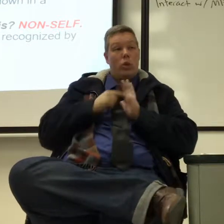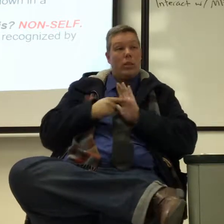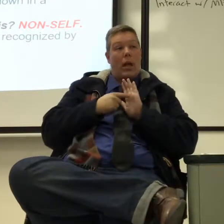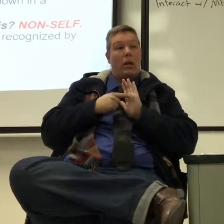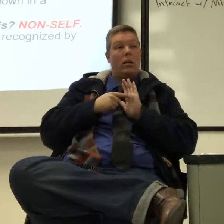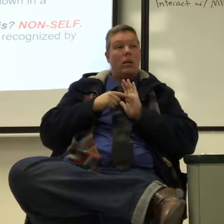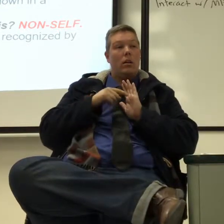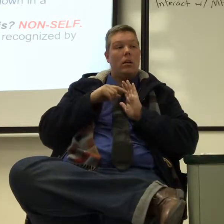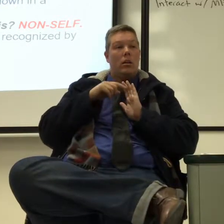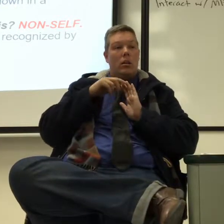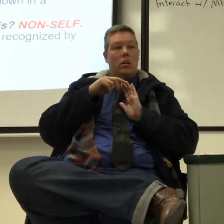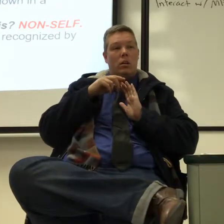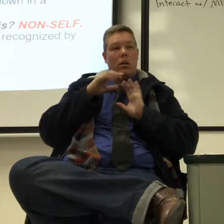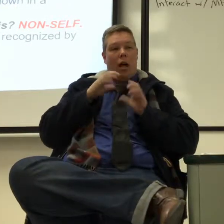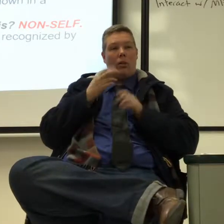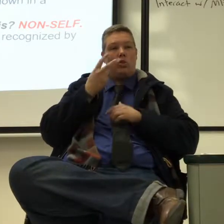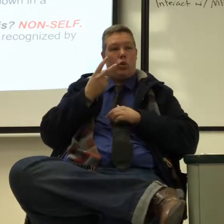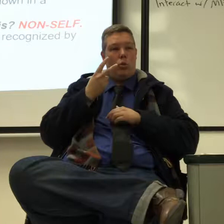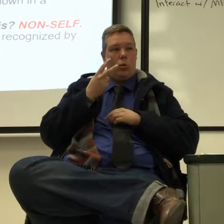have the APC function.